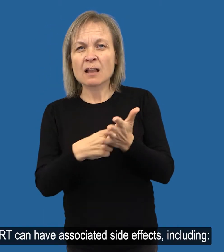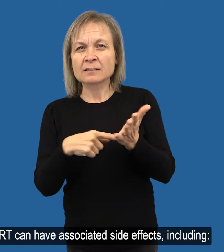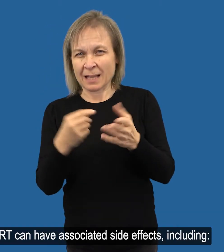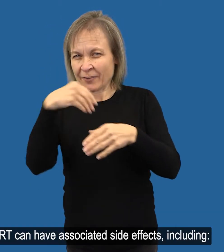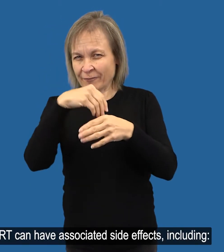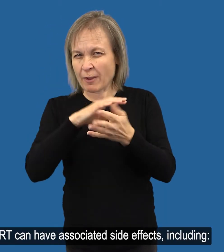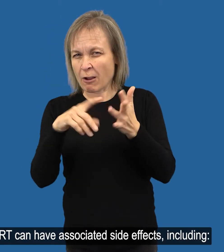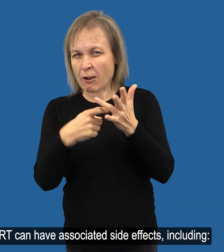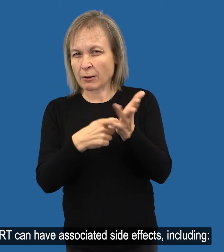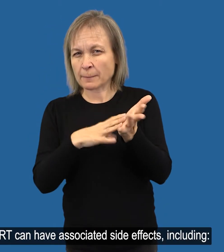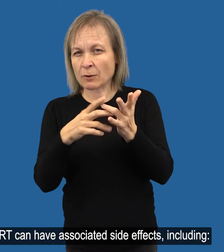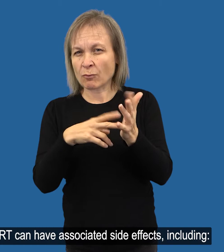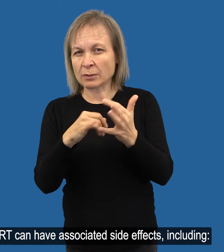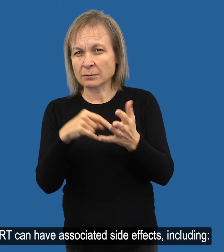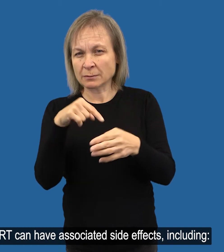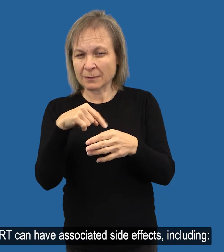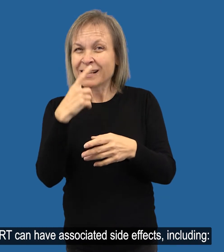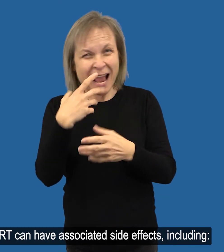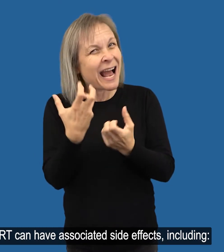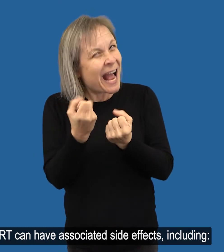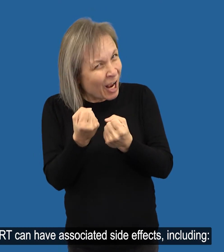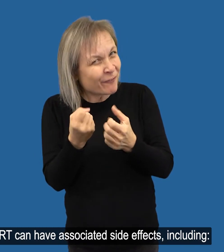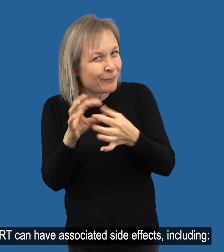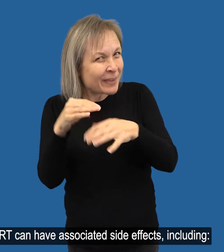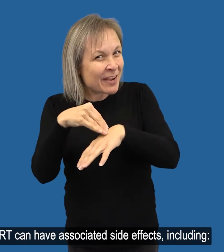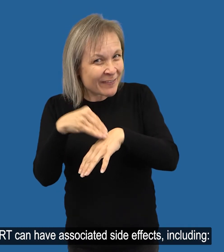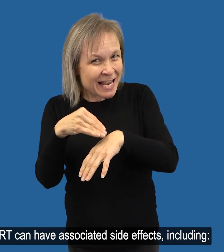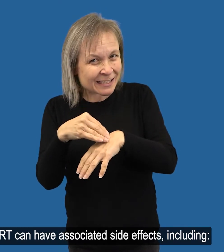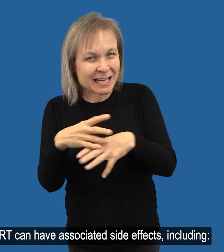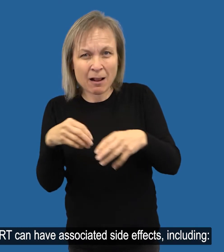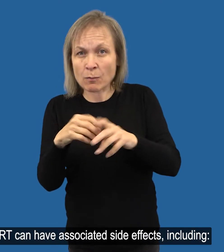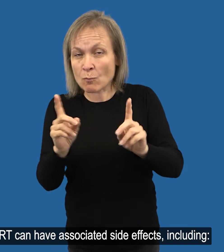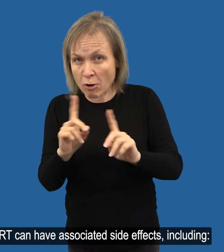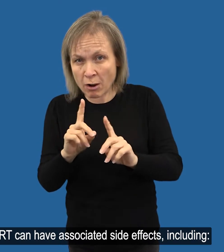Hormones used in HRT can have associated side effects, including